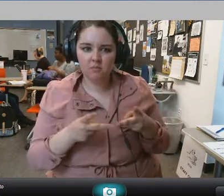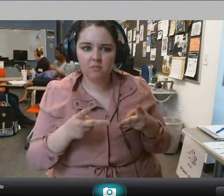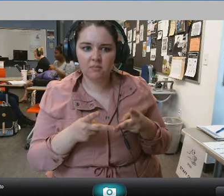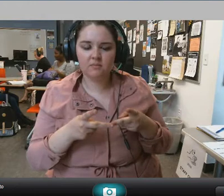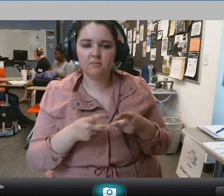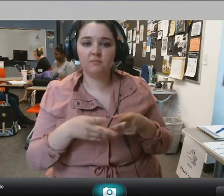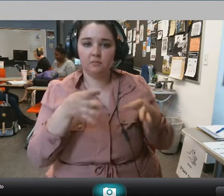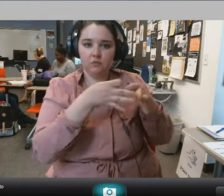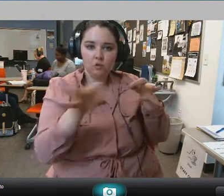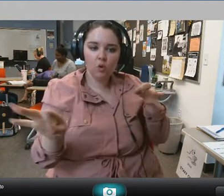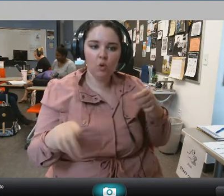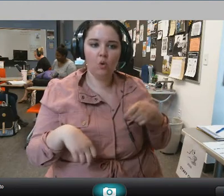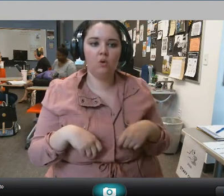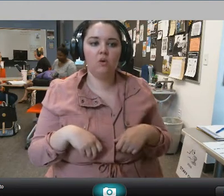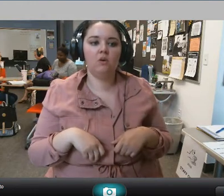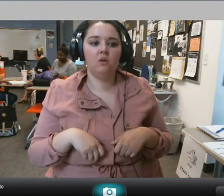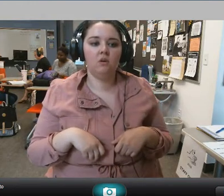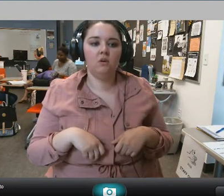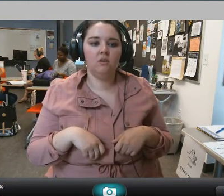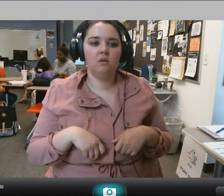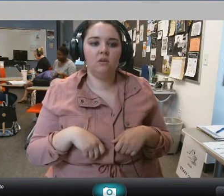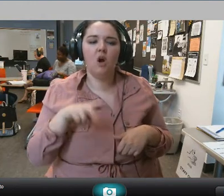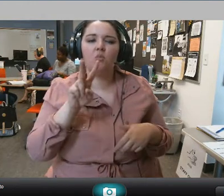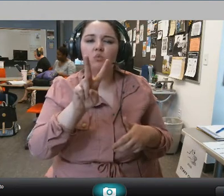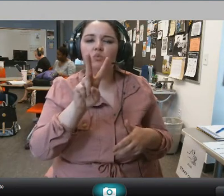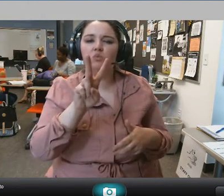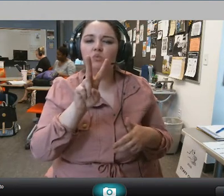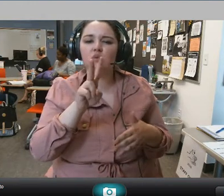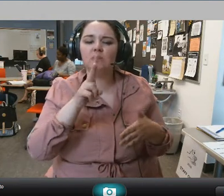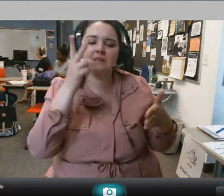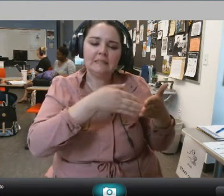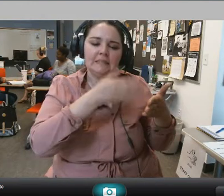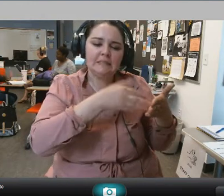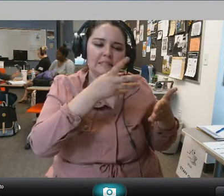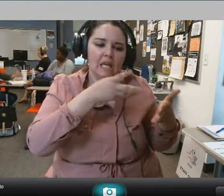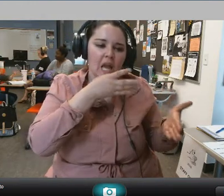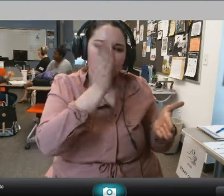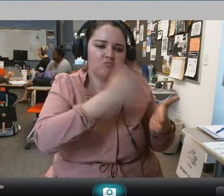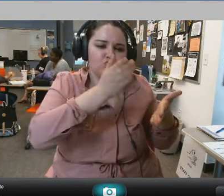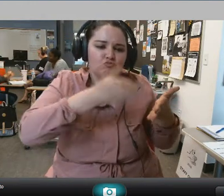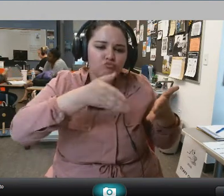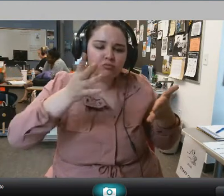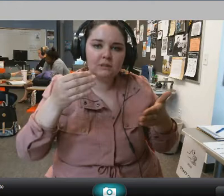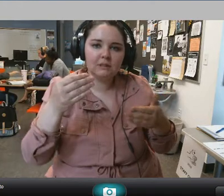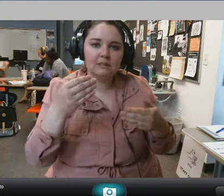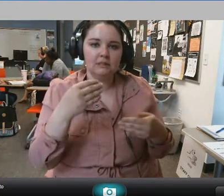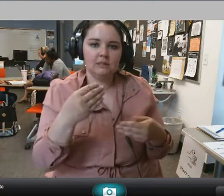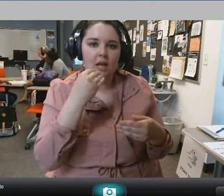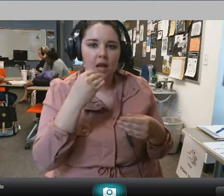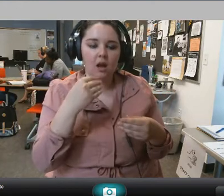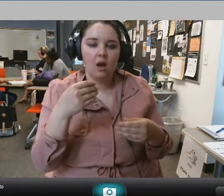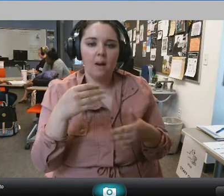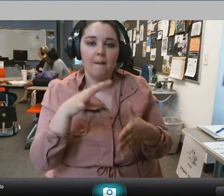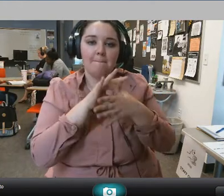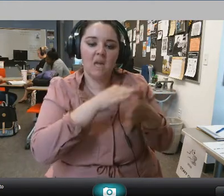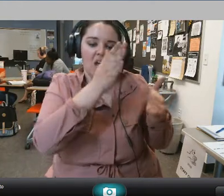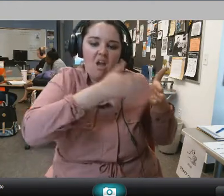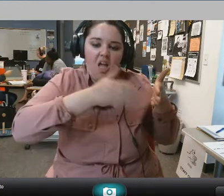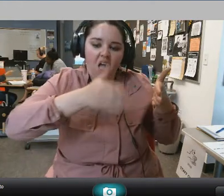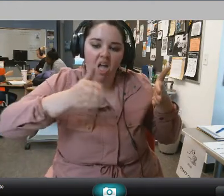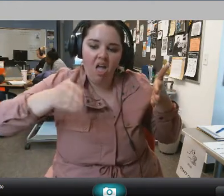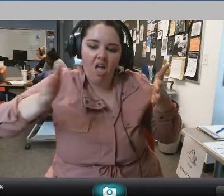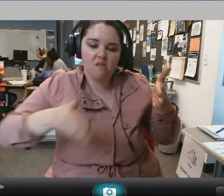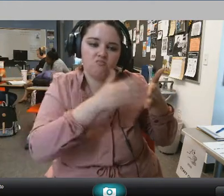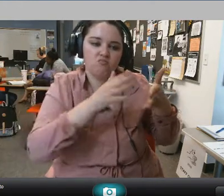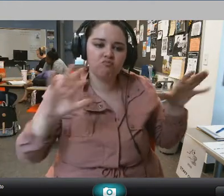2,000 revolutions a minute flyers and mixed with half a ton of other meat no odor